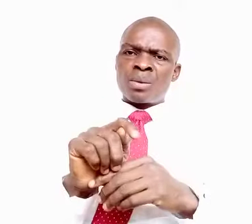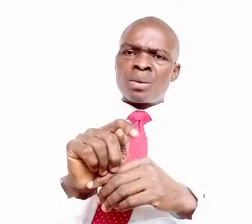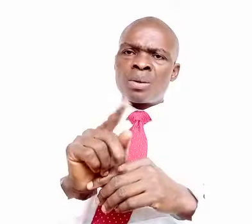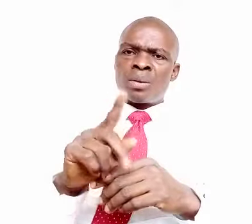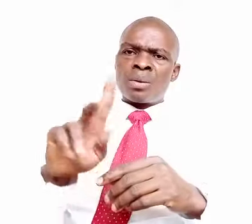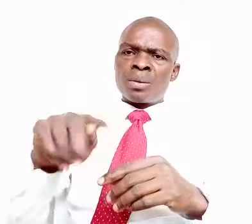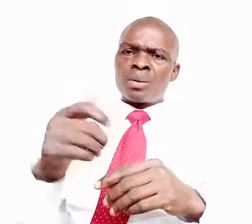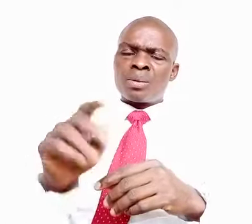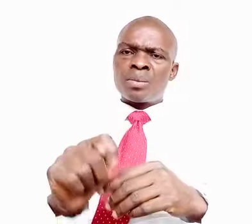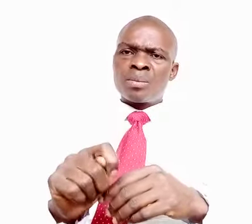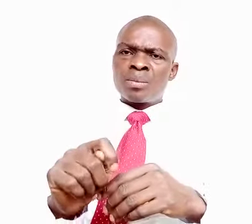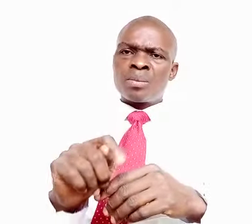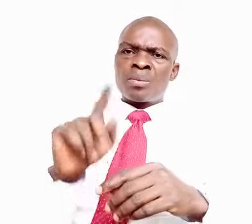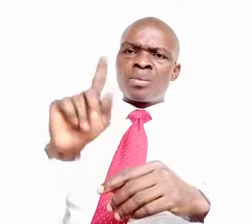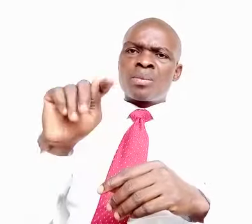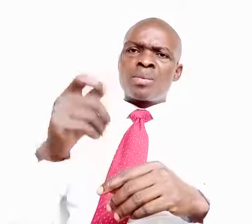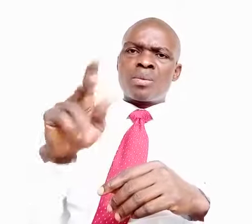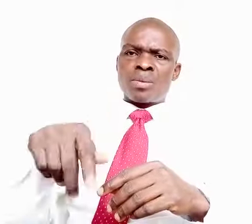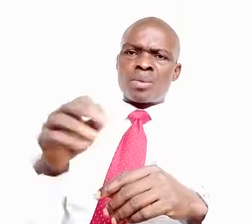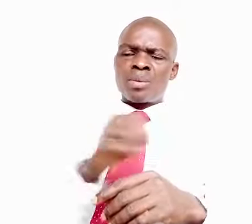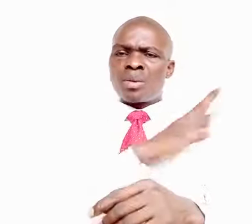turn, tap, and turn.